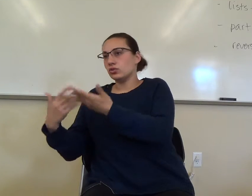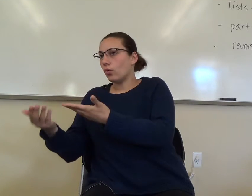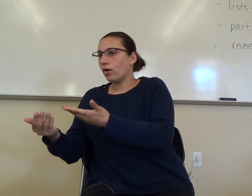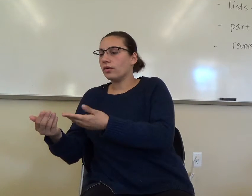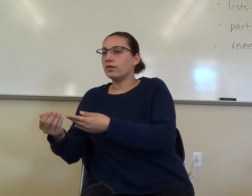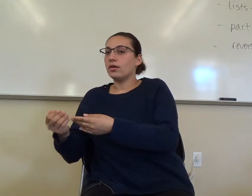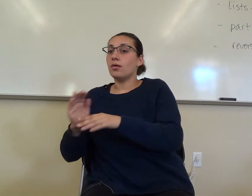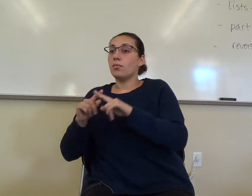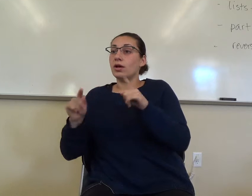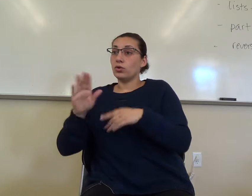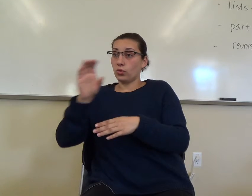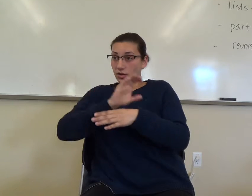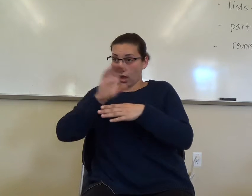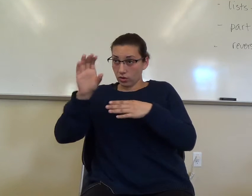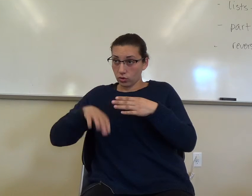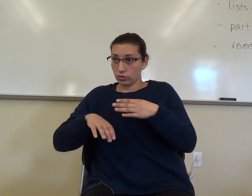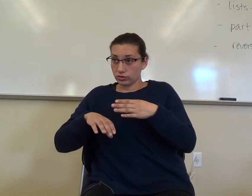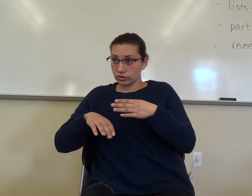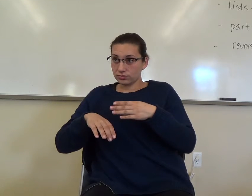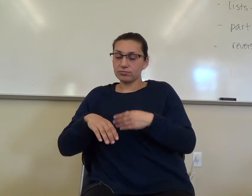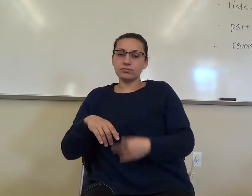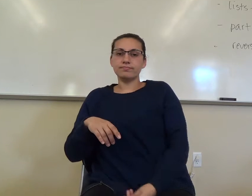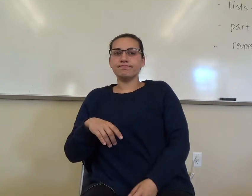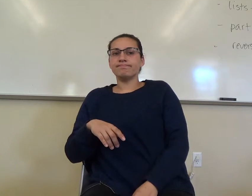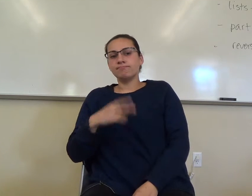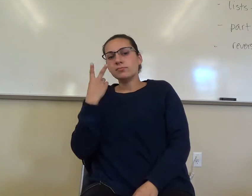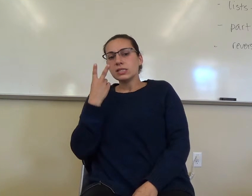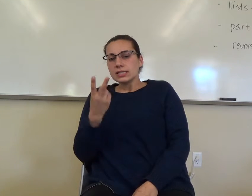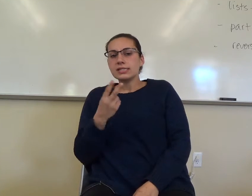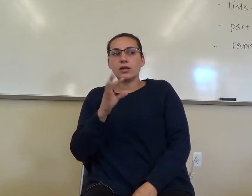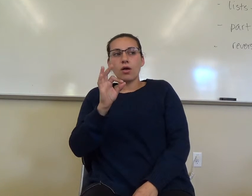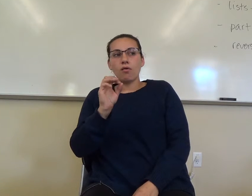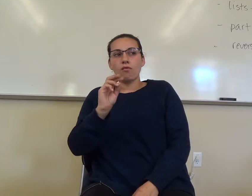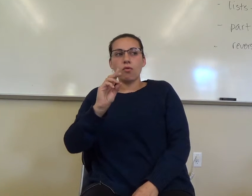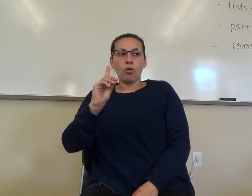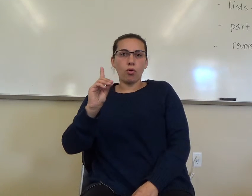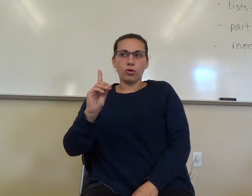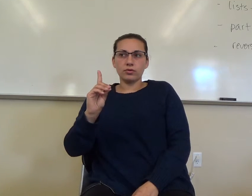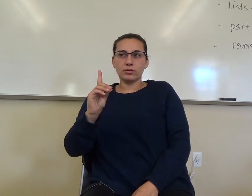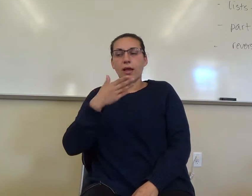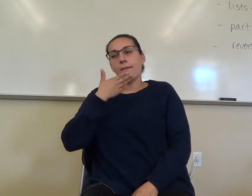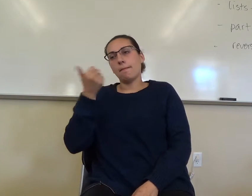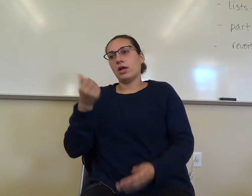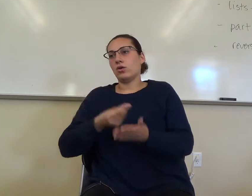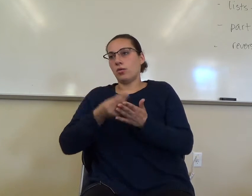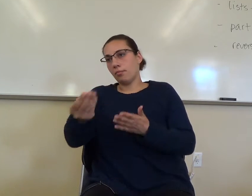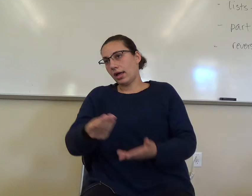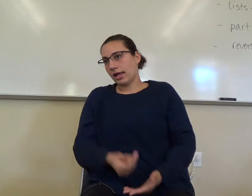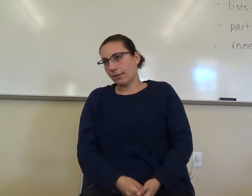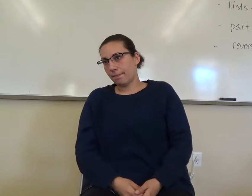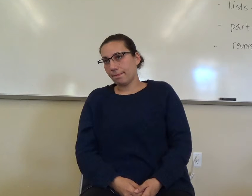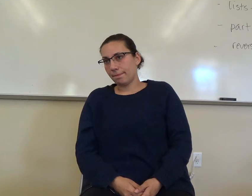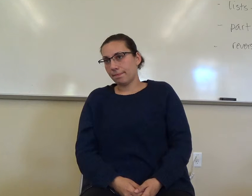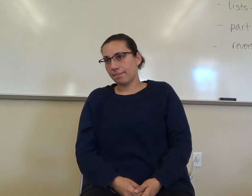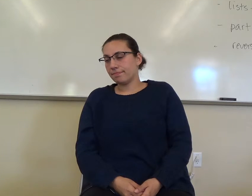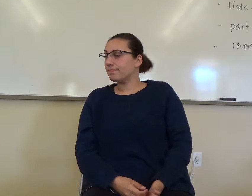that the Ford truck is a better buy, or whatever, okay? So what this one is doing is